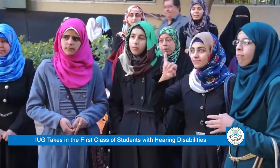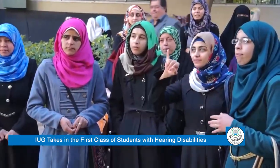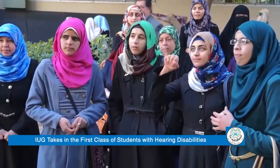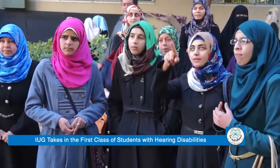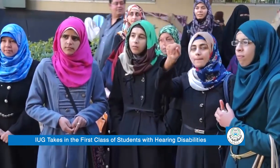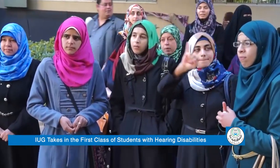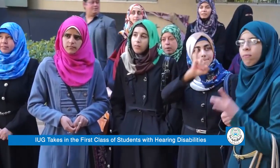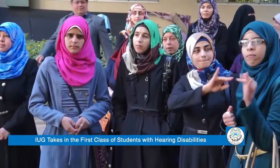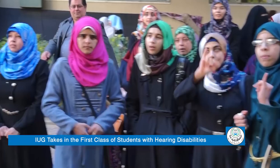Thank you.